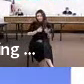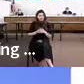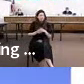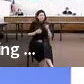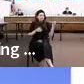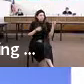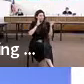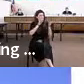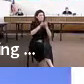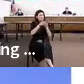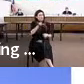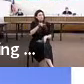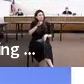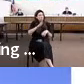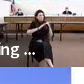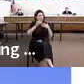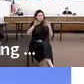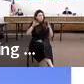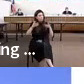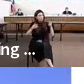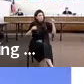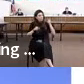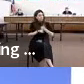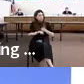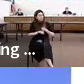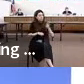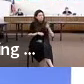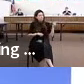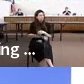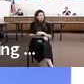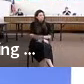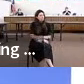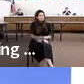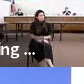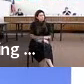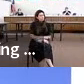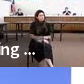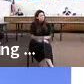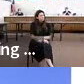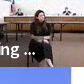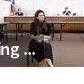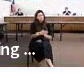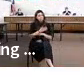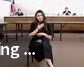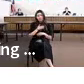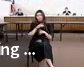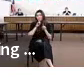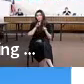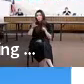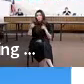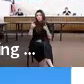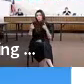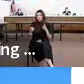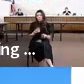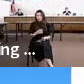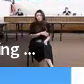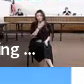a similar existing location. And we're happy to answer any questions you may have. Thank you.